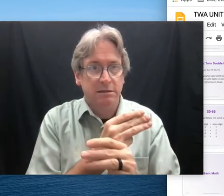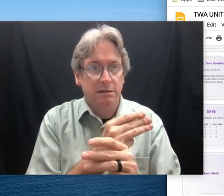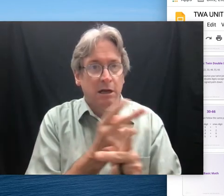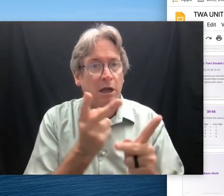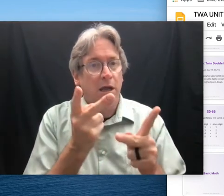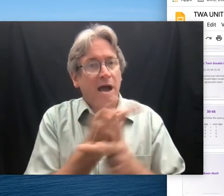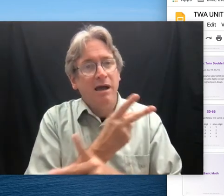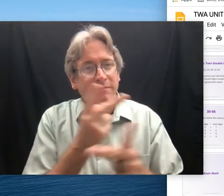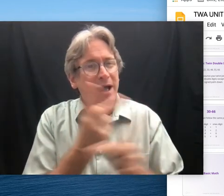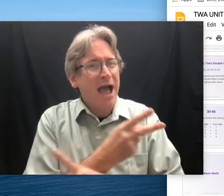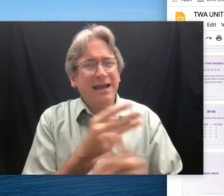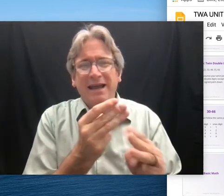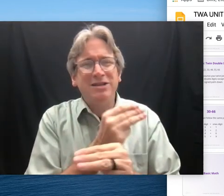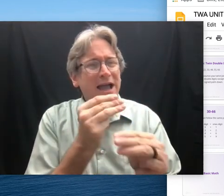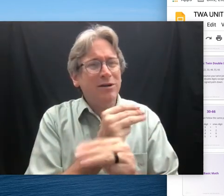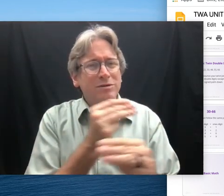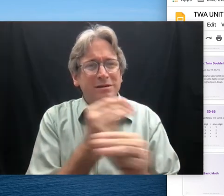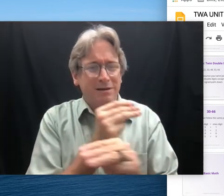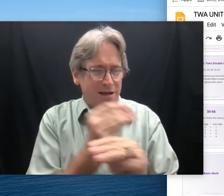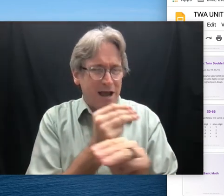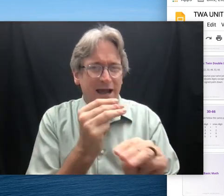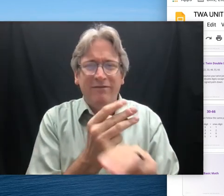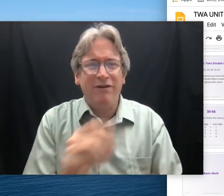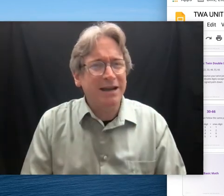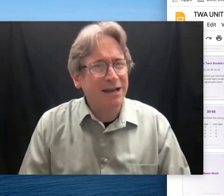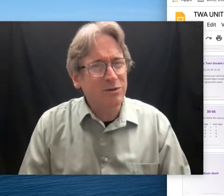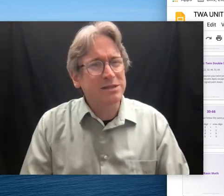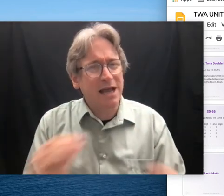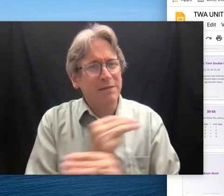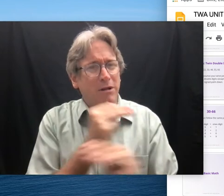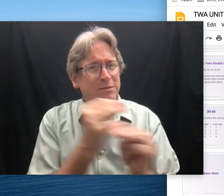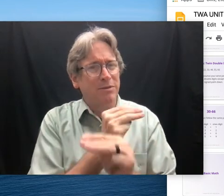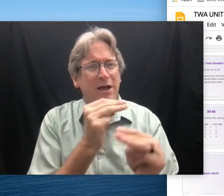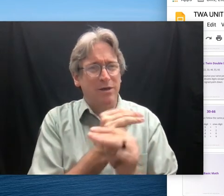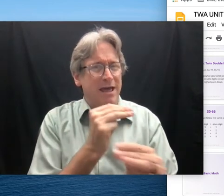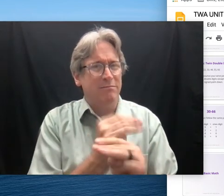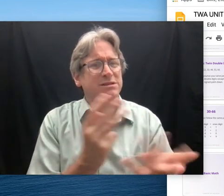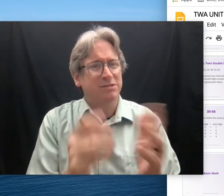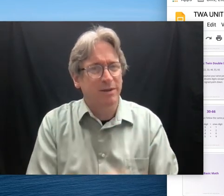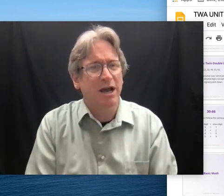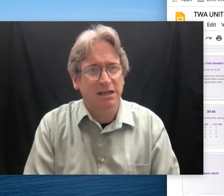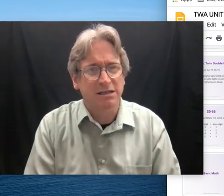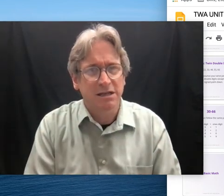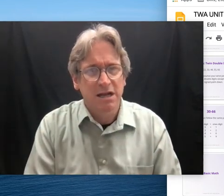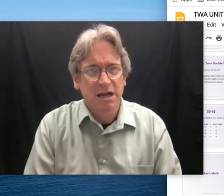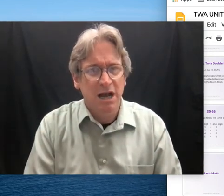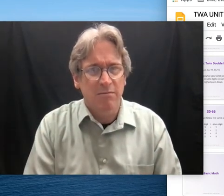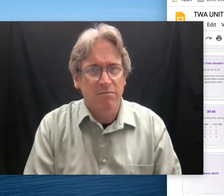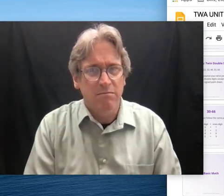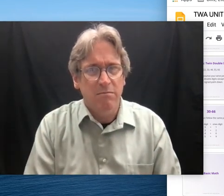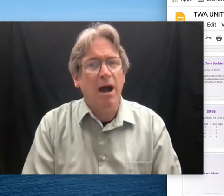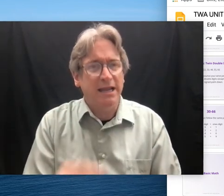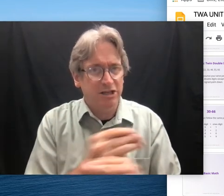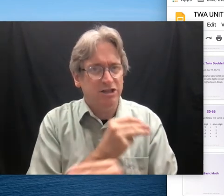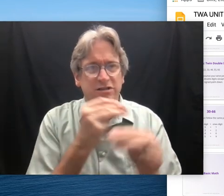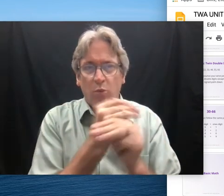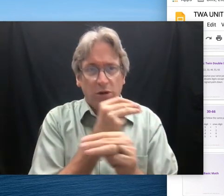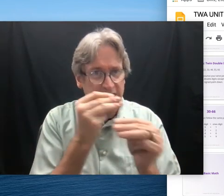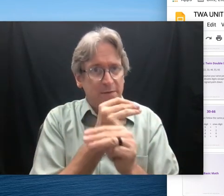mathematics. I find I don't sign multiply with M's, to be honest.